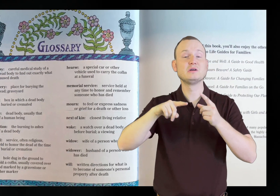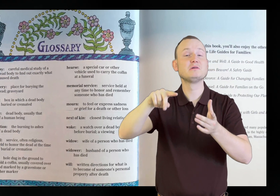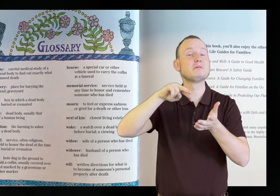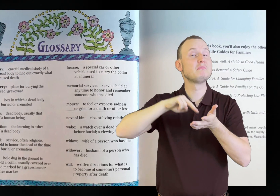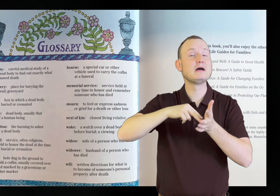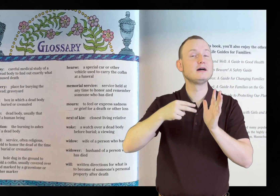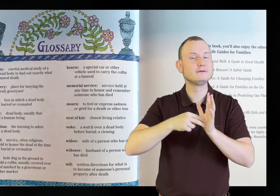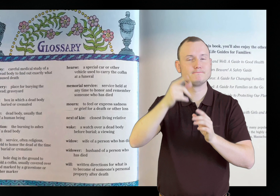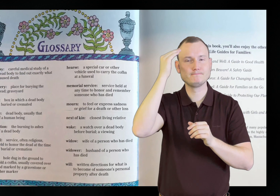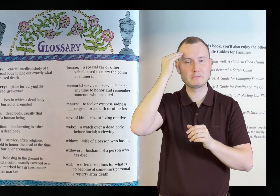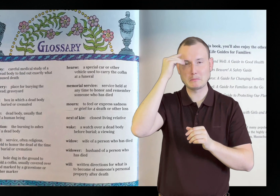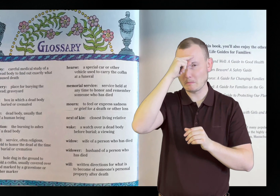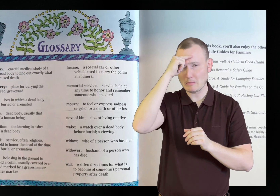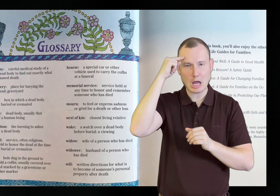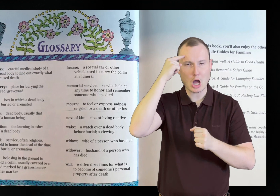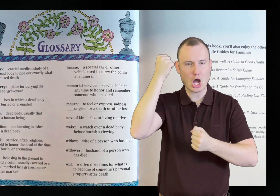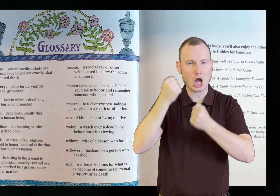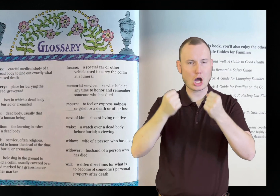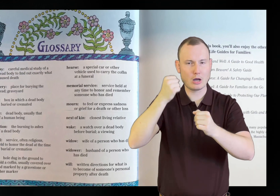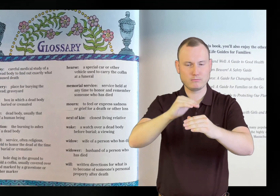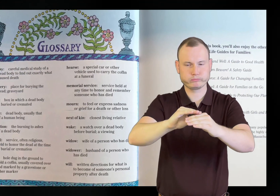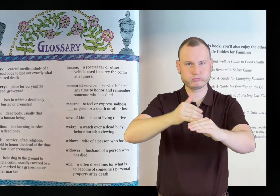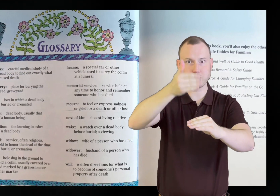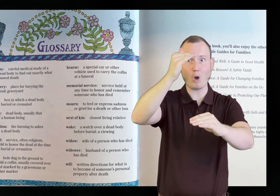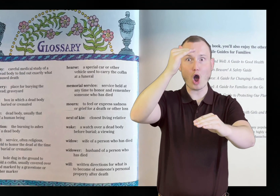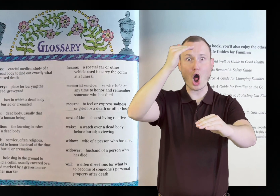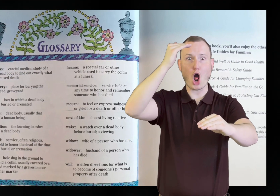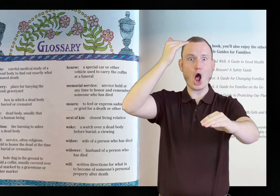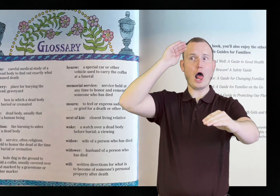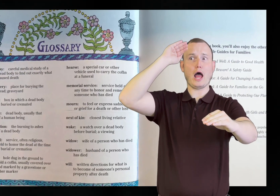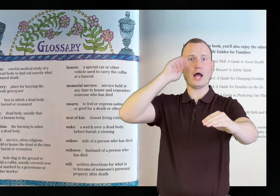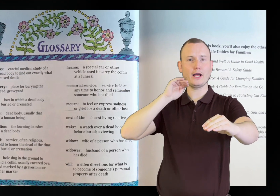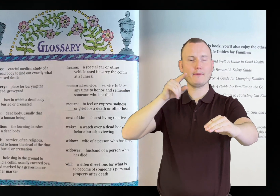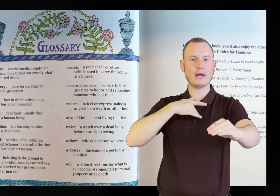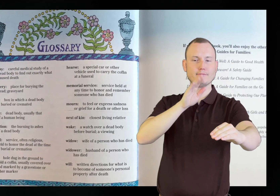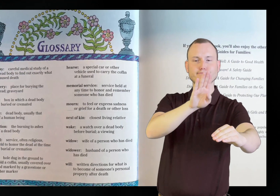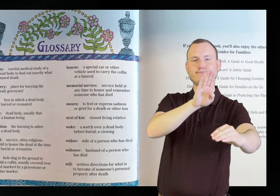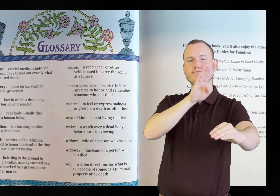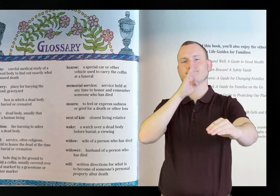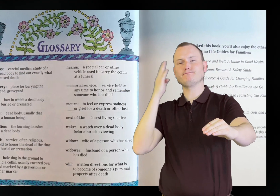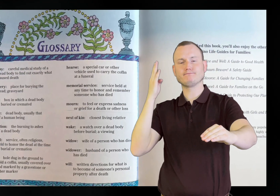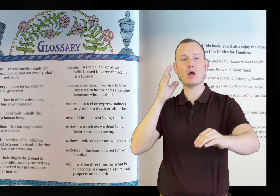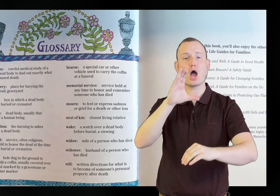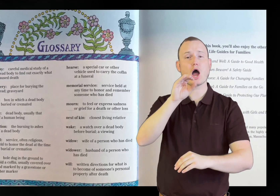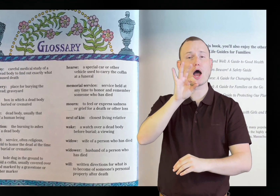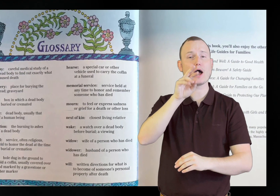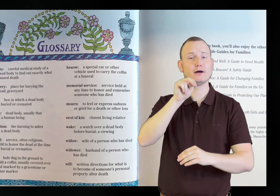Hearse. A special car or other vehicle used to carry the coffin at a funeral.